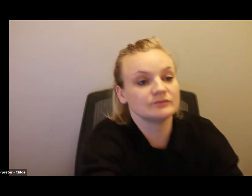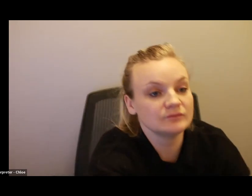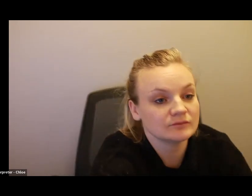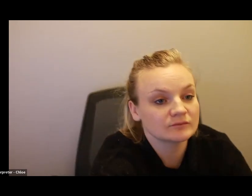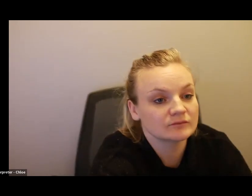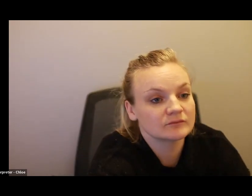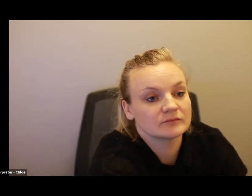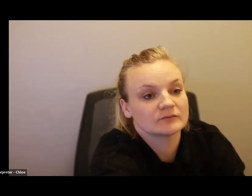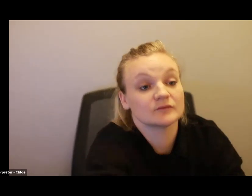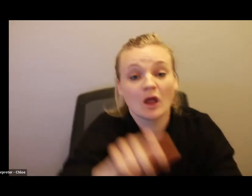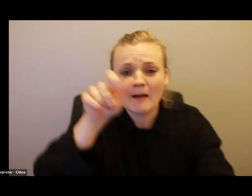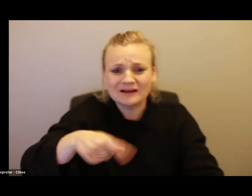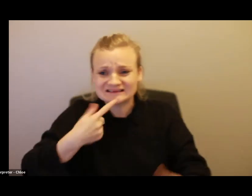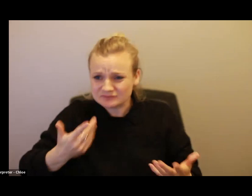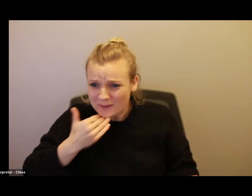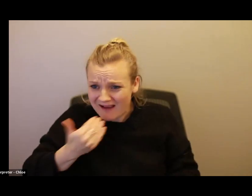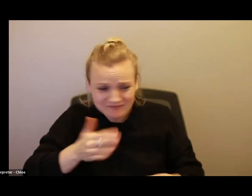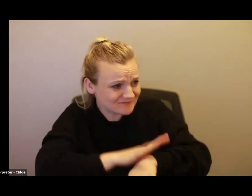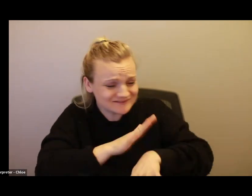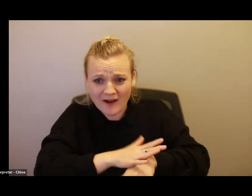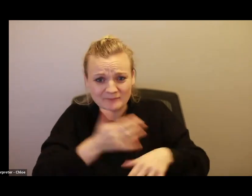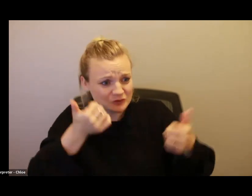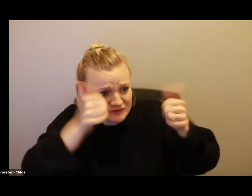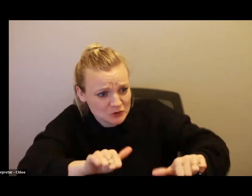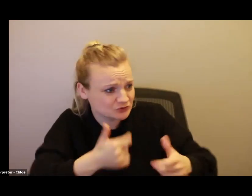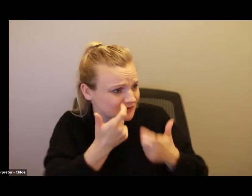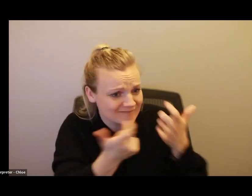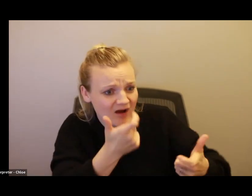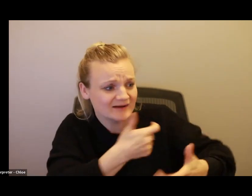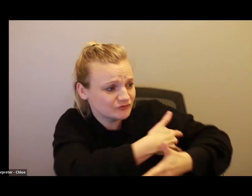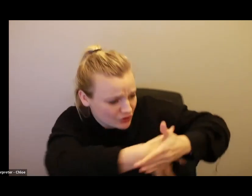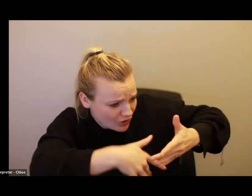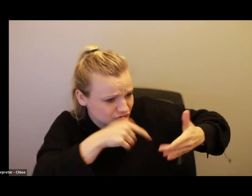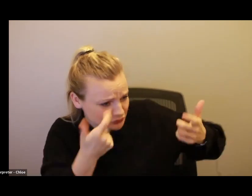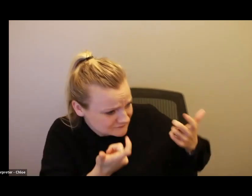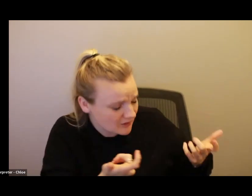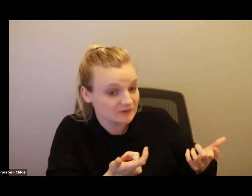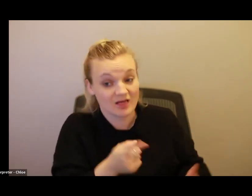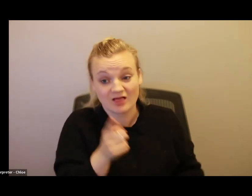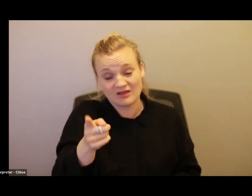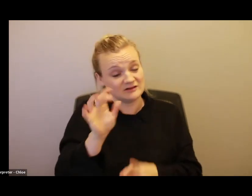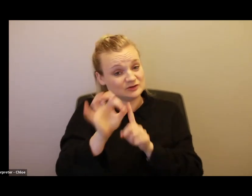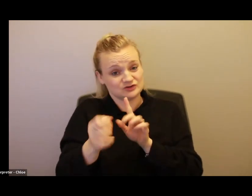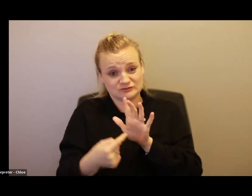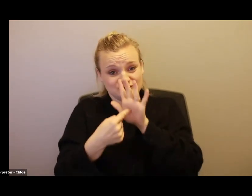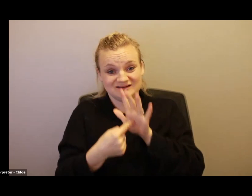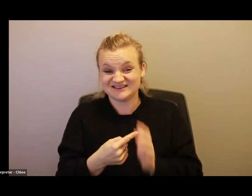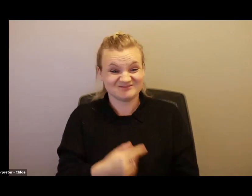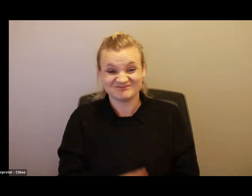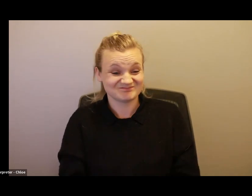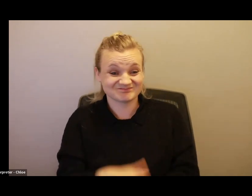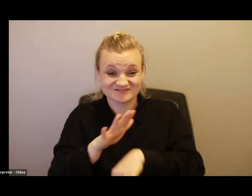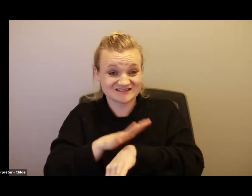do we have time to find these solutions from the grassroots? And it's a really poignant question. We don't really have